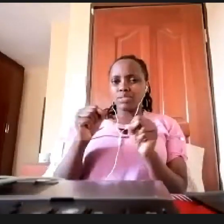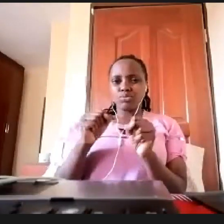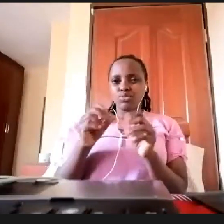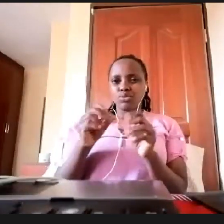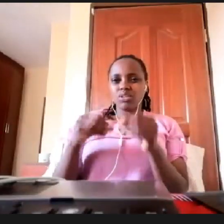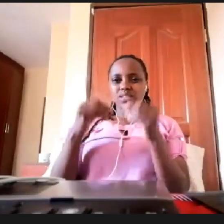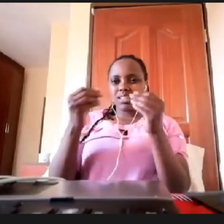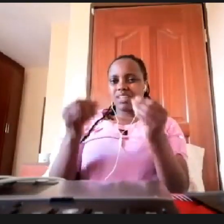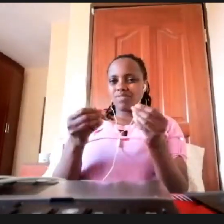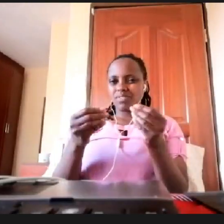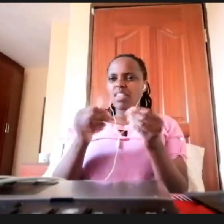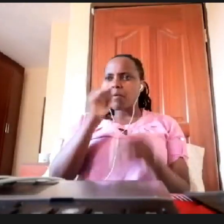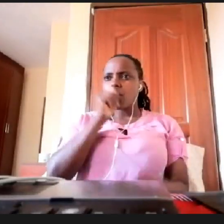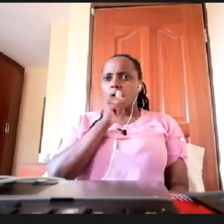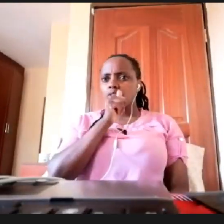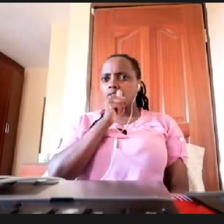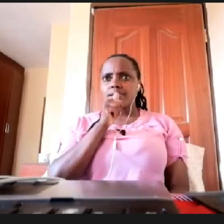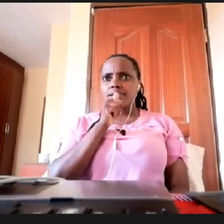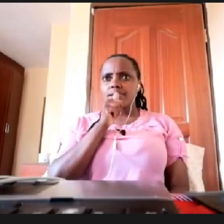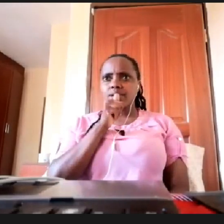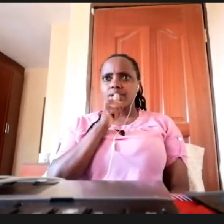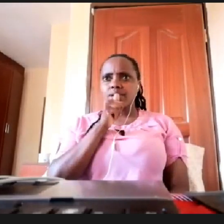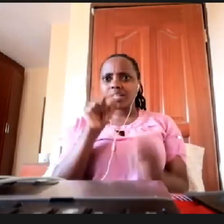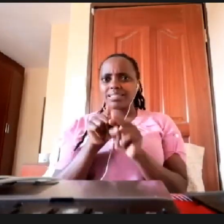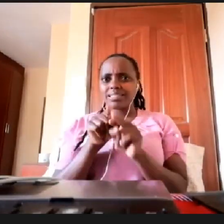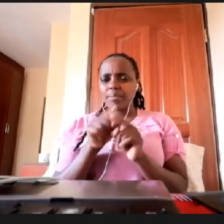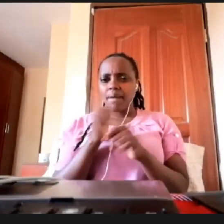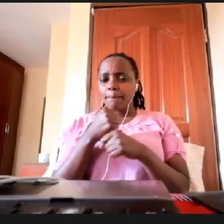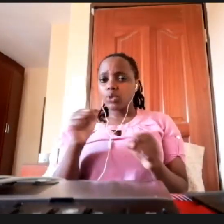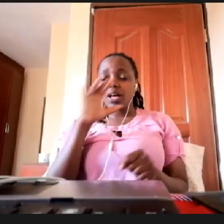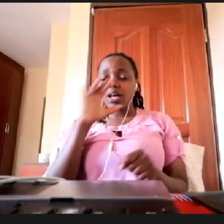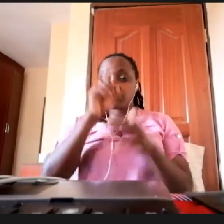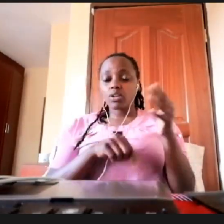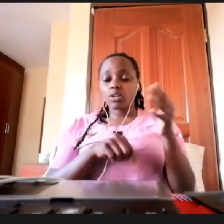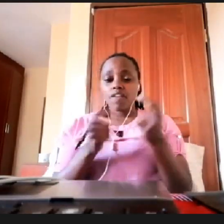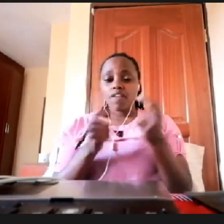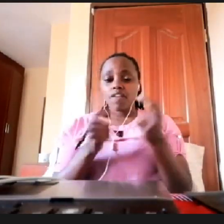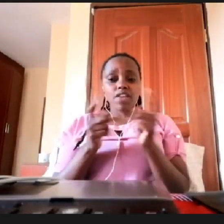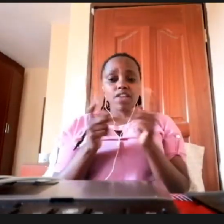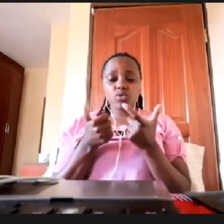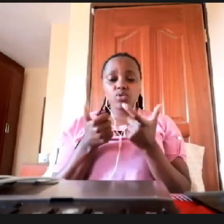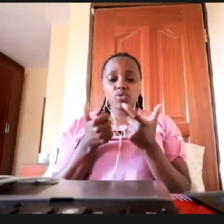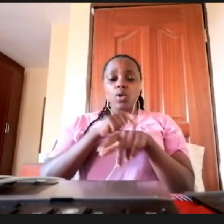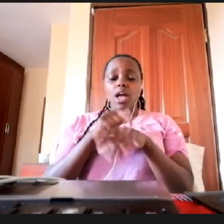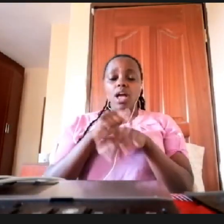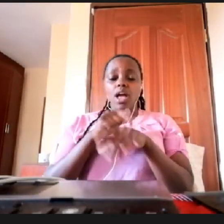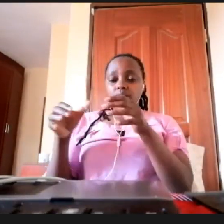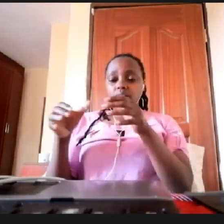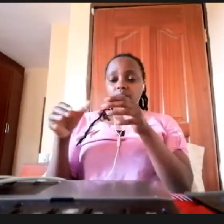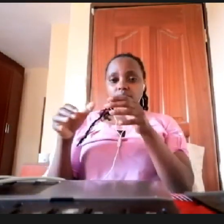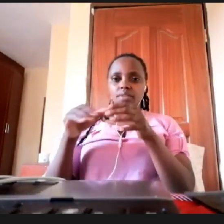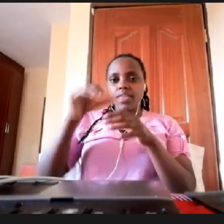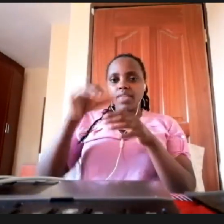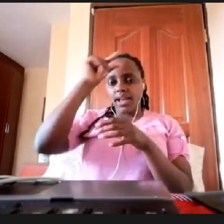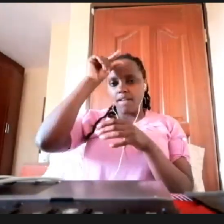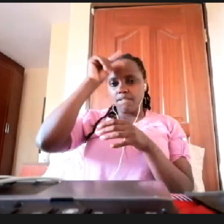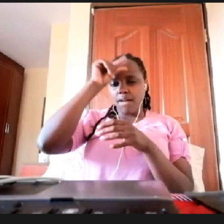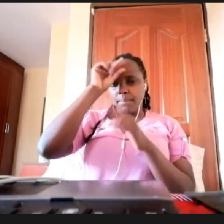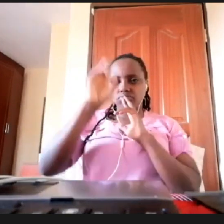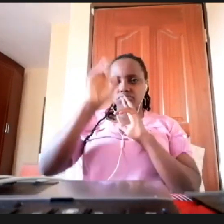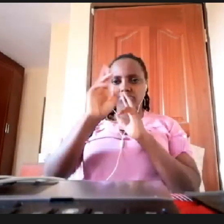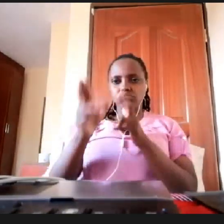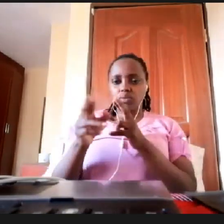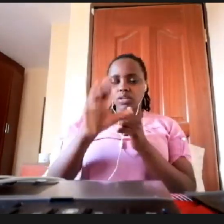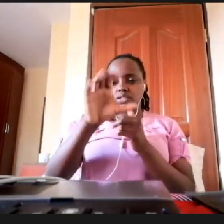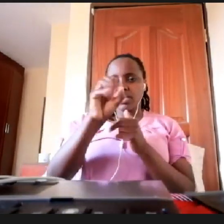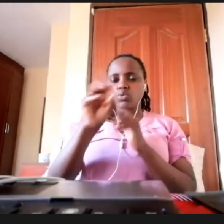my assumption, which I think you've confirmed, was that only very few instances have we had state party reports without the corresponding